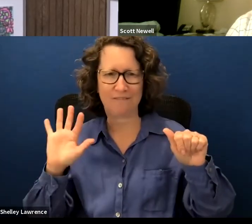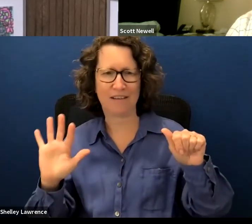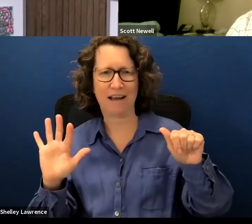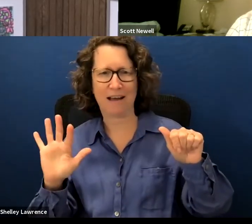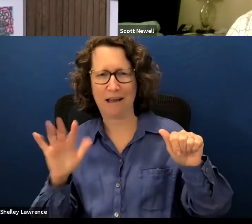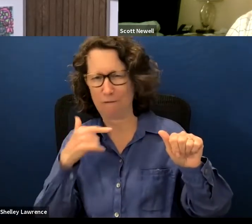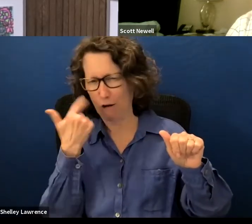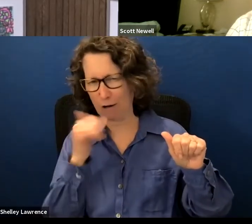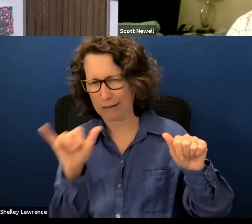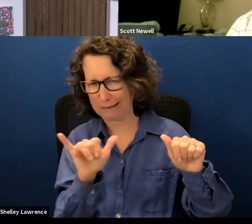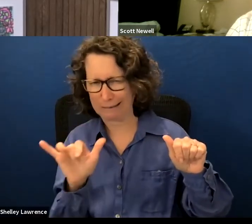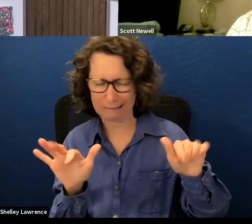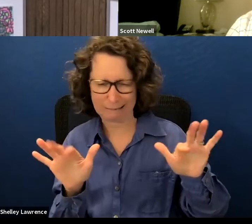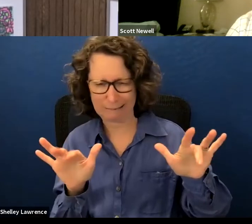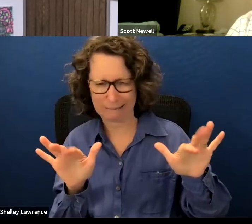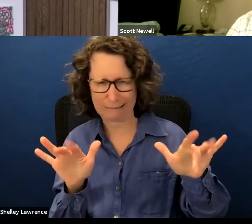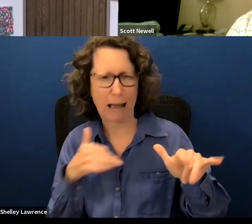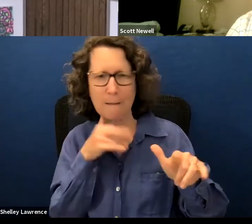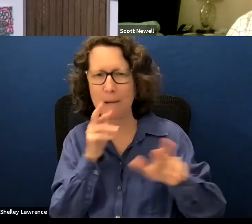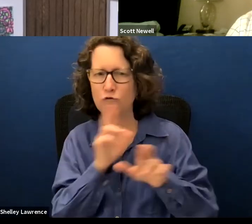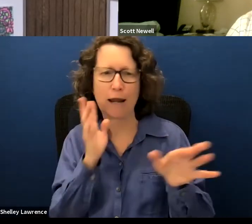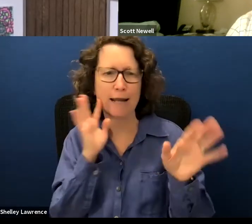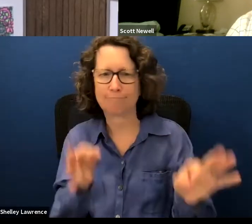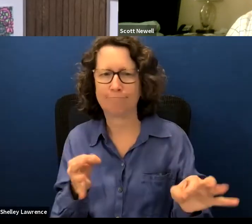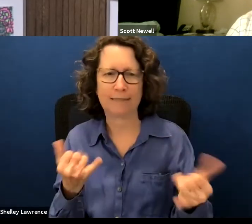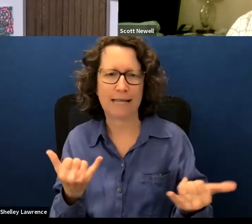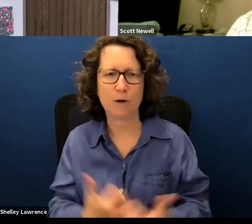5. But I'm not ready to make that decision.